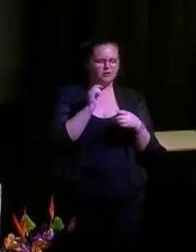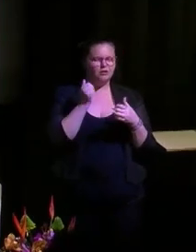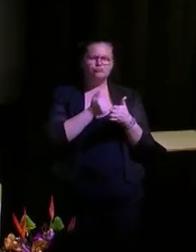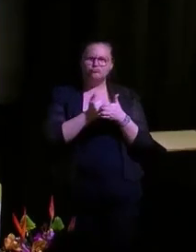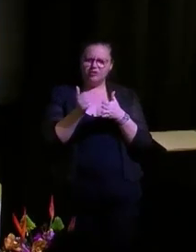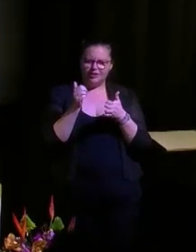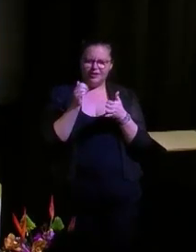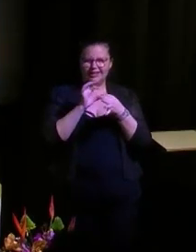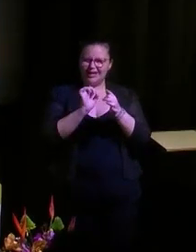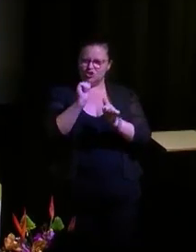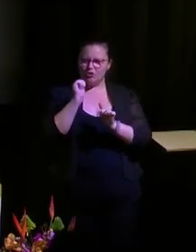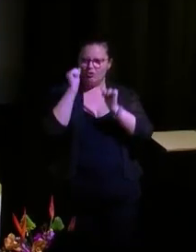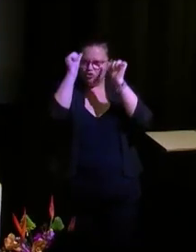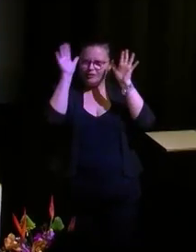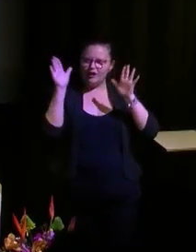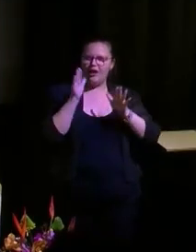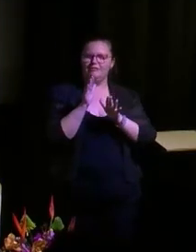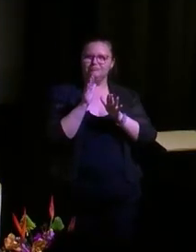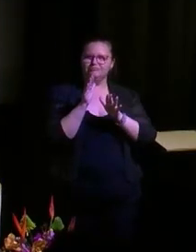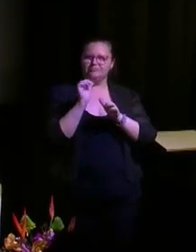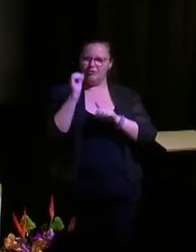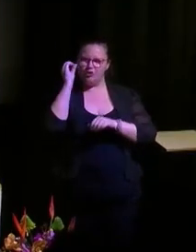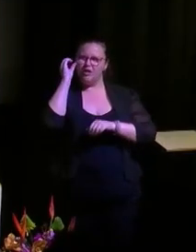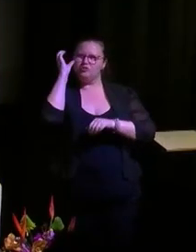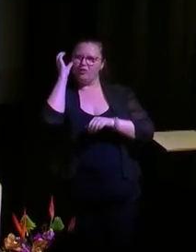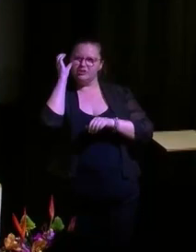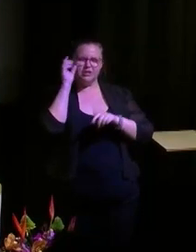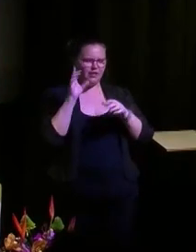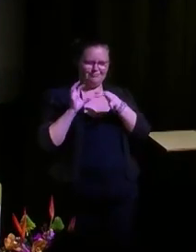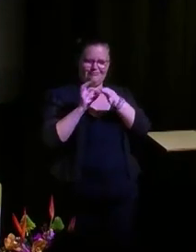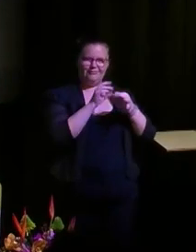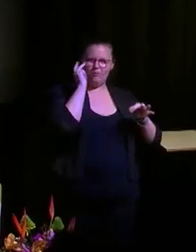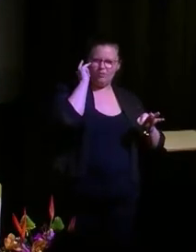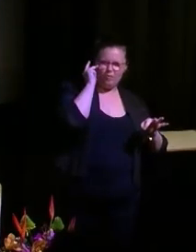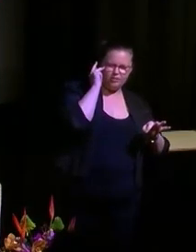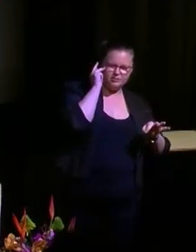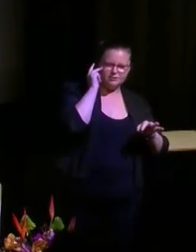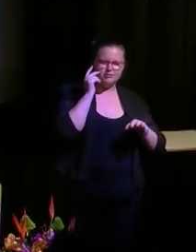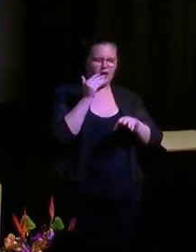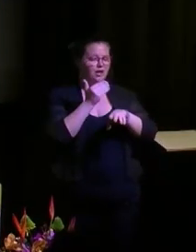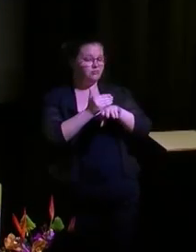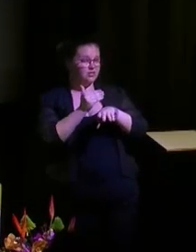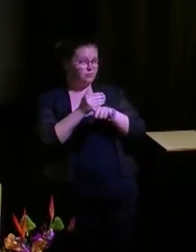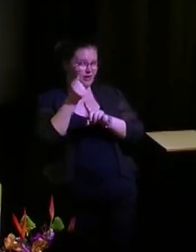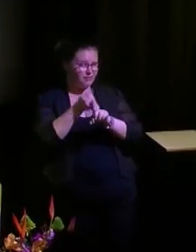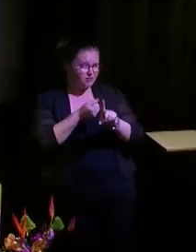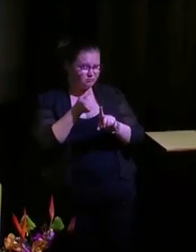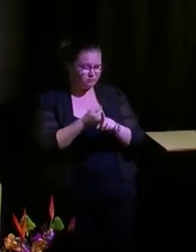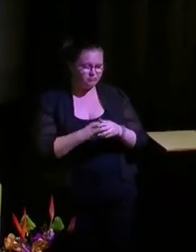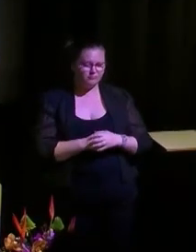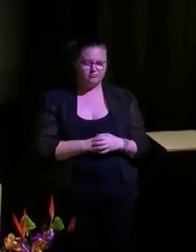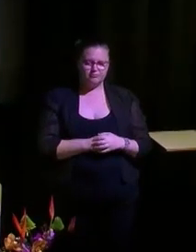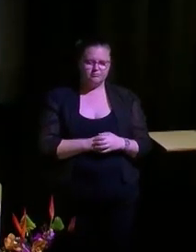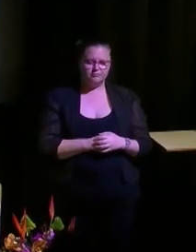knowledge and political histories, including that of her own family, manifesting contemporary advocacy. Storytelling and